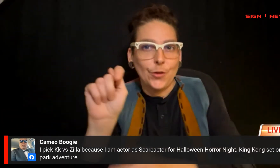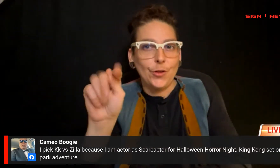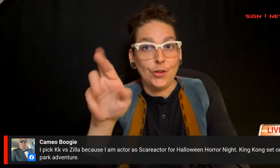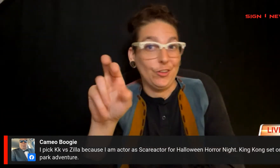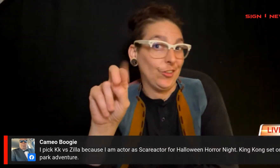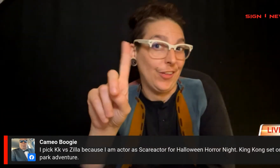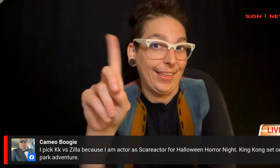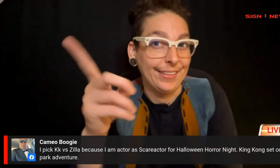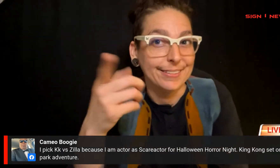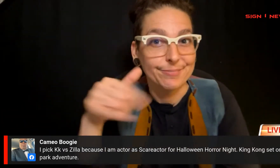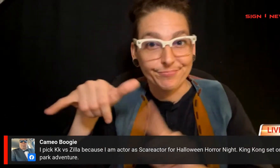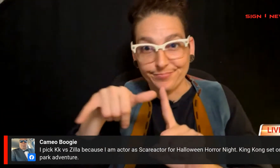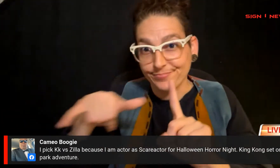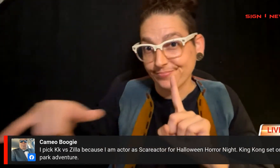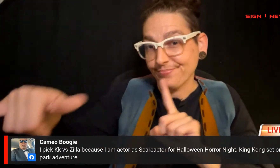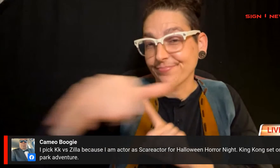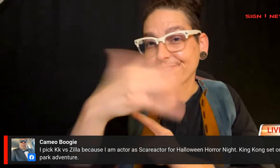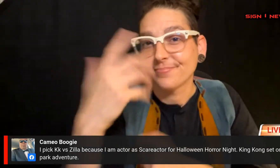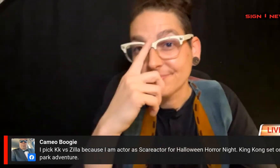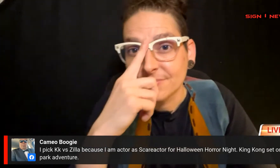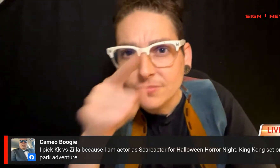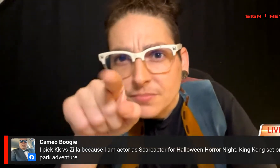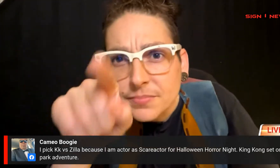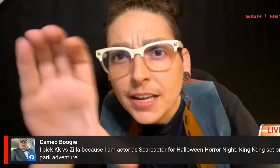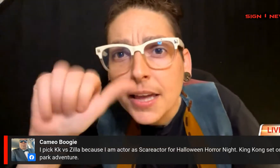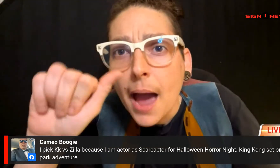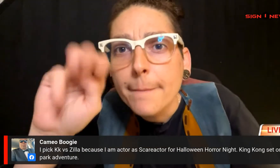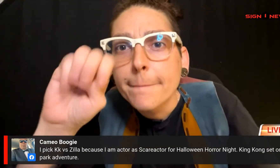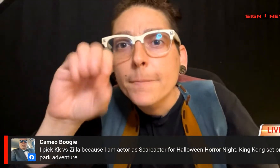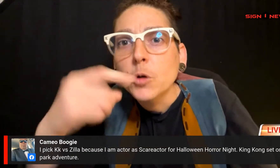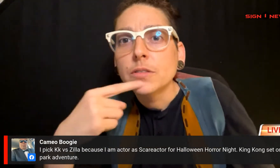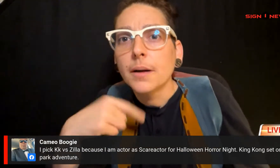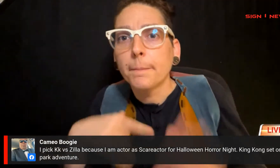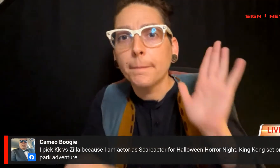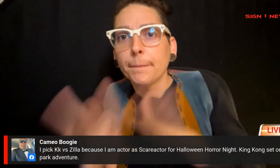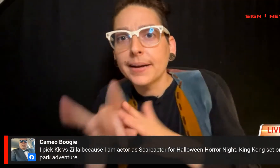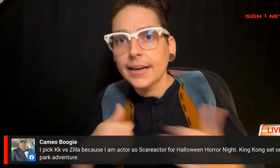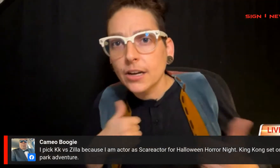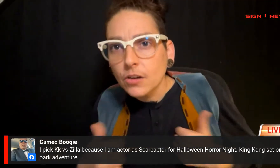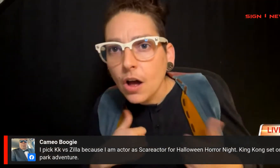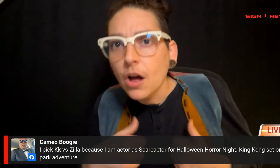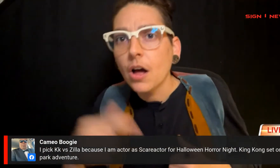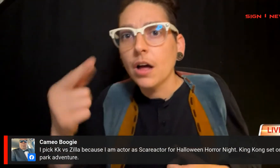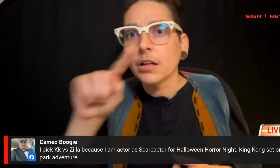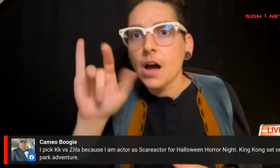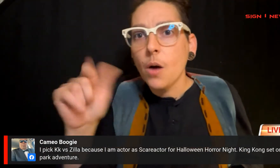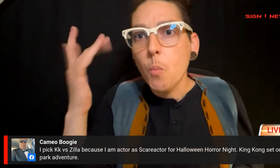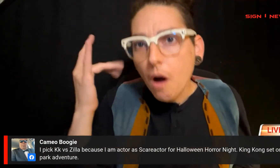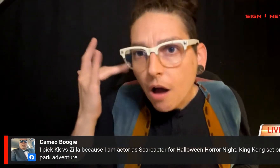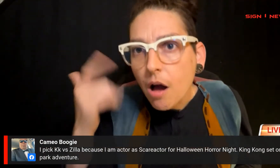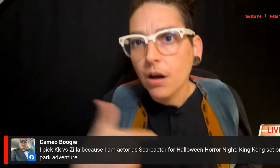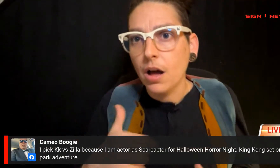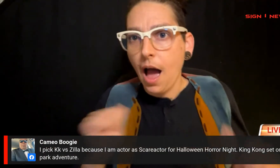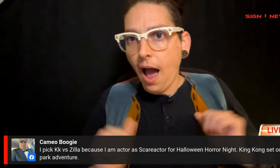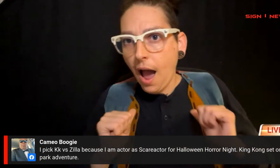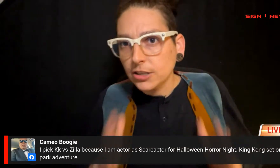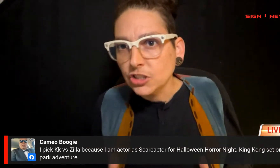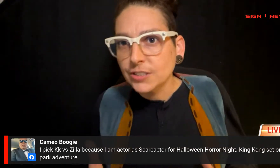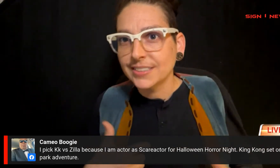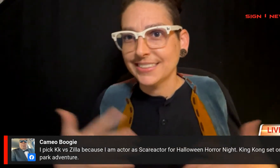I don't know if you noticed it, kind of that trend right after The Quiet Place. Cameo Boogie says, "I picked King Kong versus Zilla because